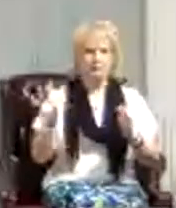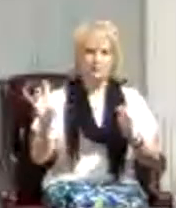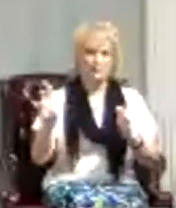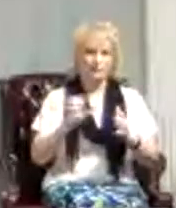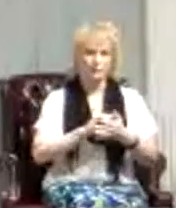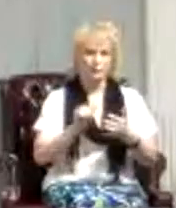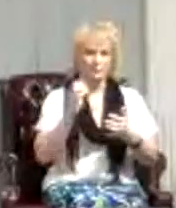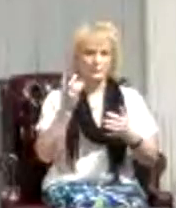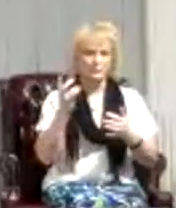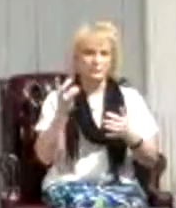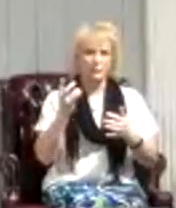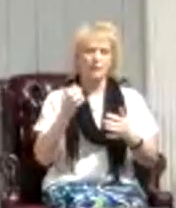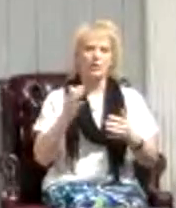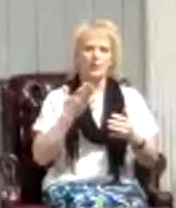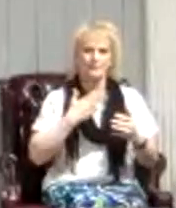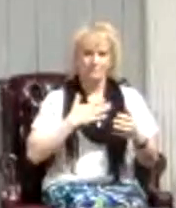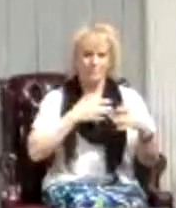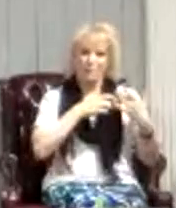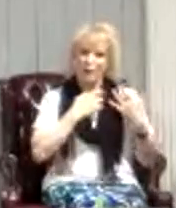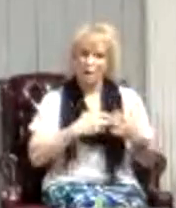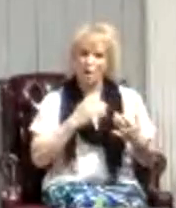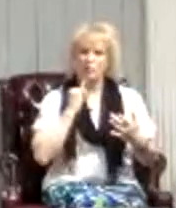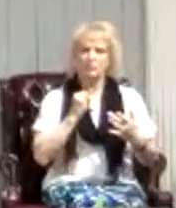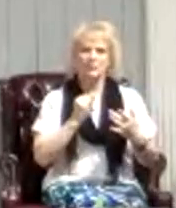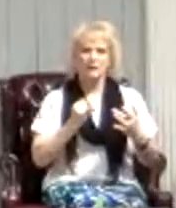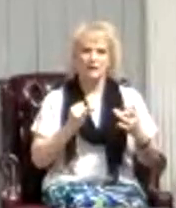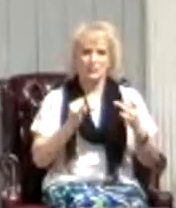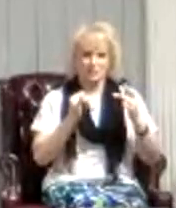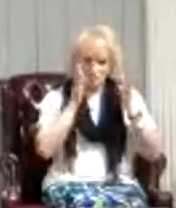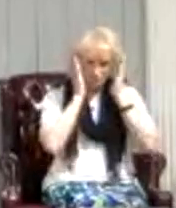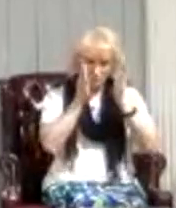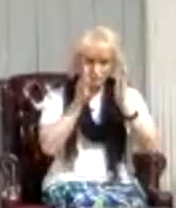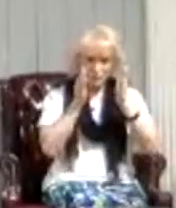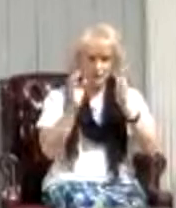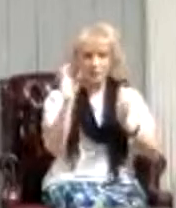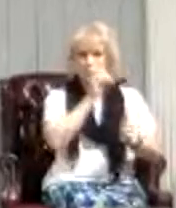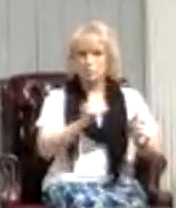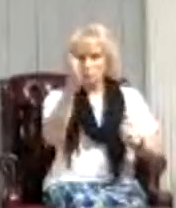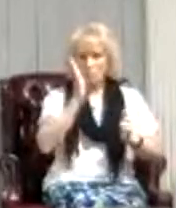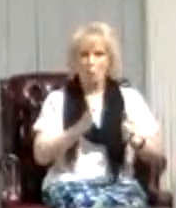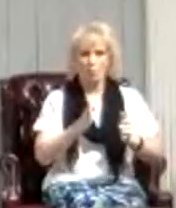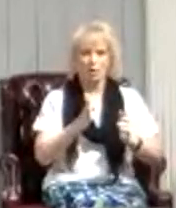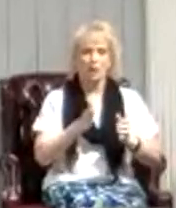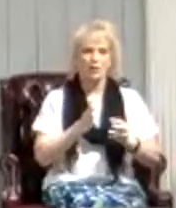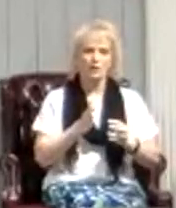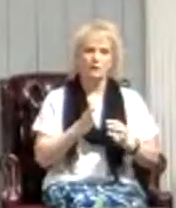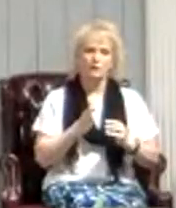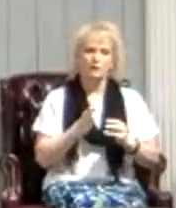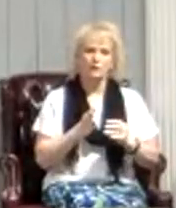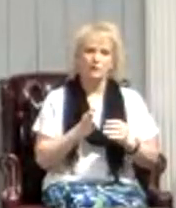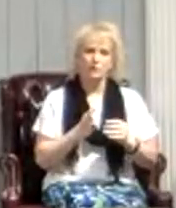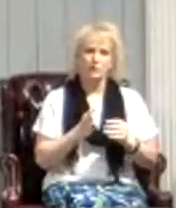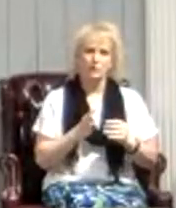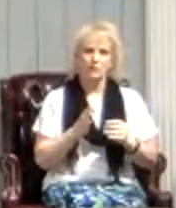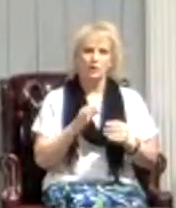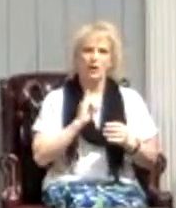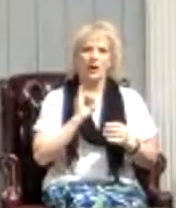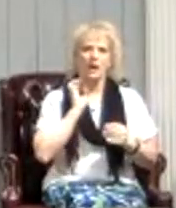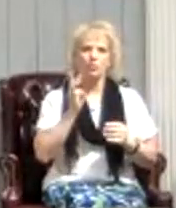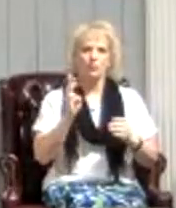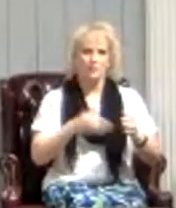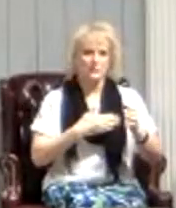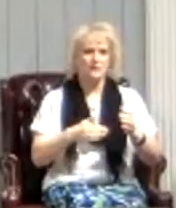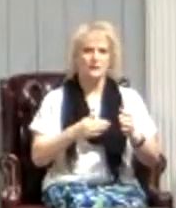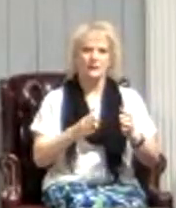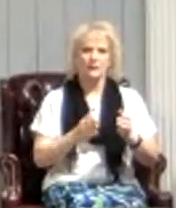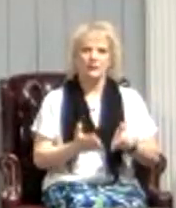this. The Bible says, "My heart is fixed, O God. My heart is fixed. I will sing and